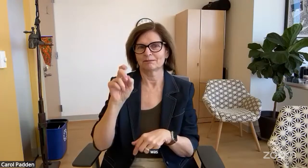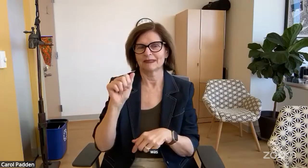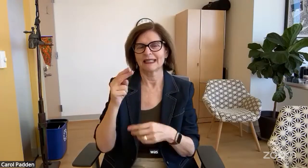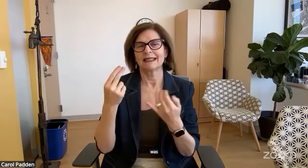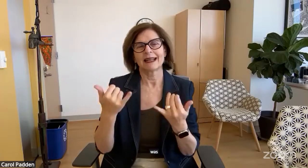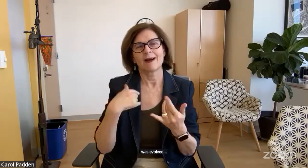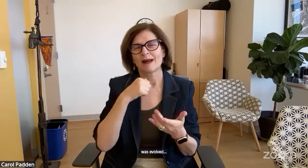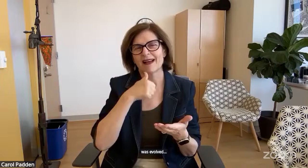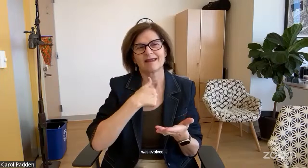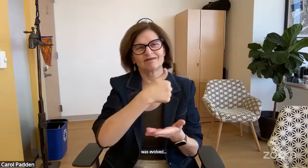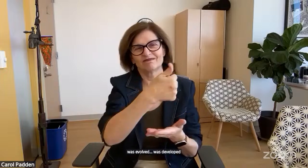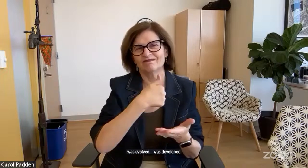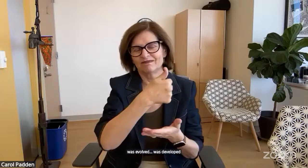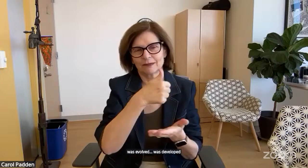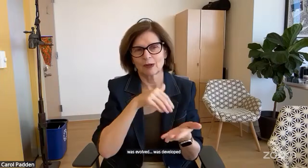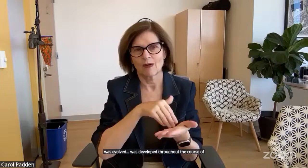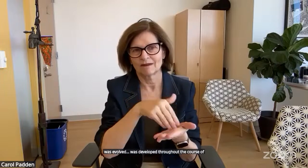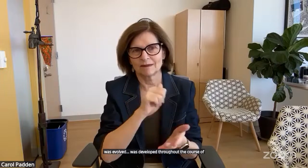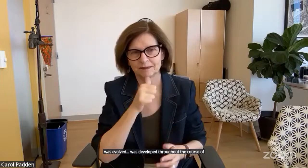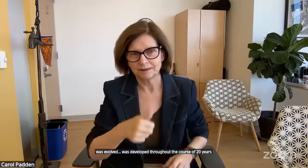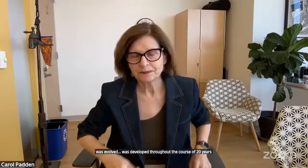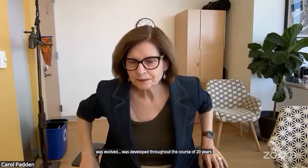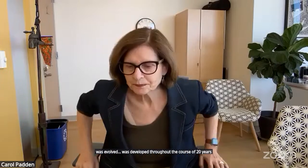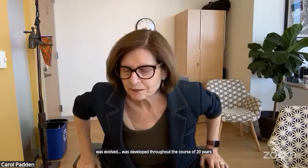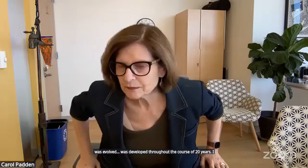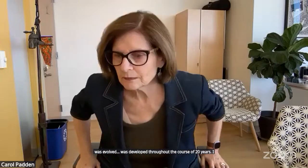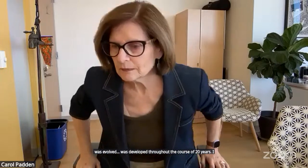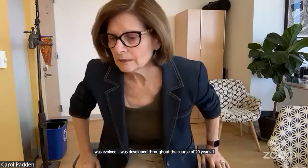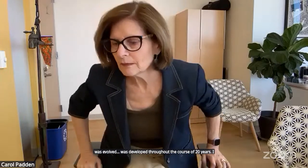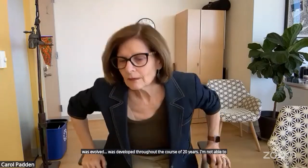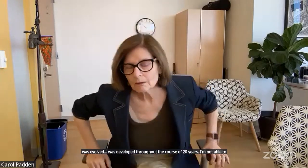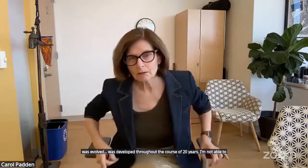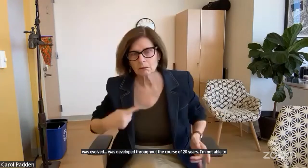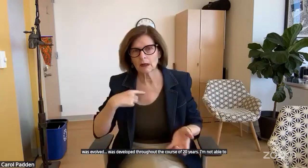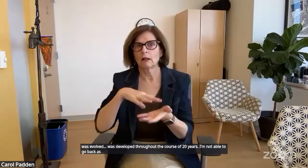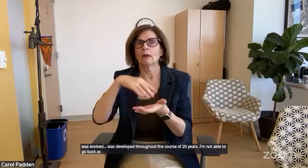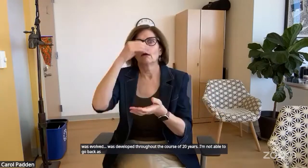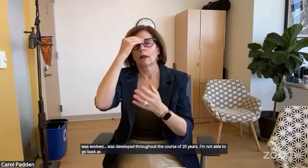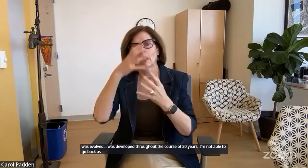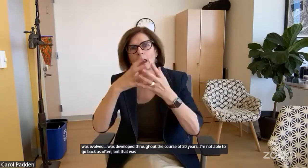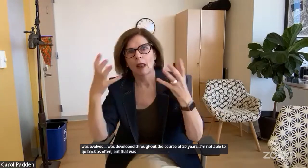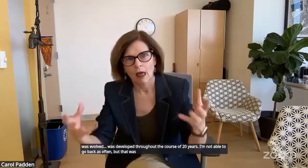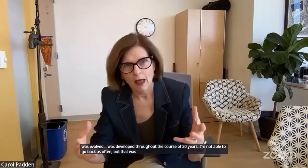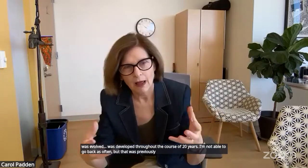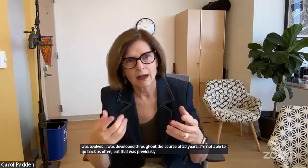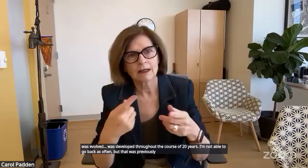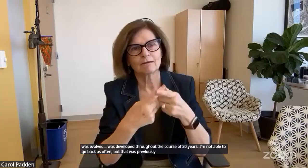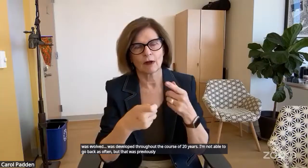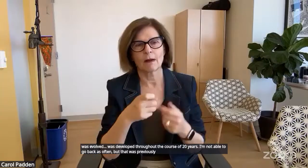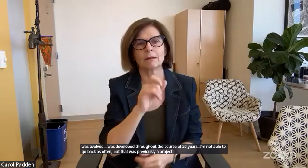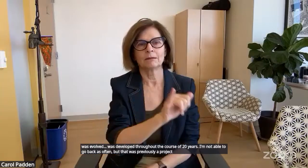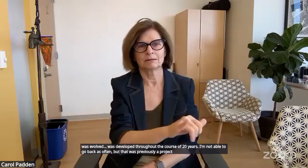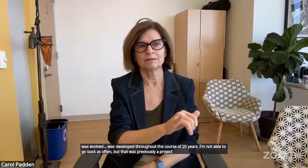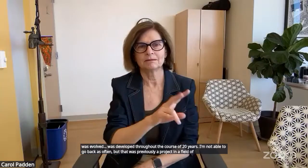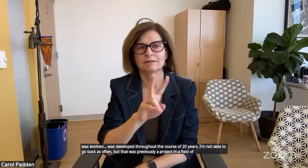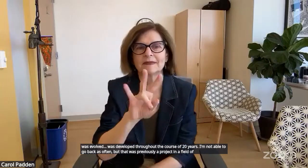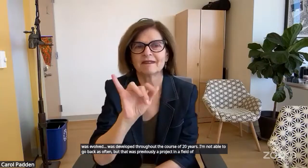was developed throughout the course of 20 years. I'm not able to go back as often, but that was previously a project in a field of research, and I learned